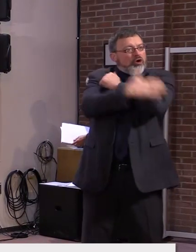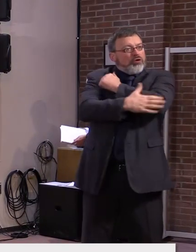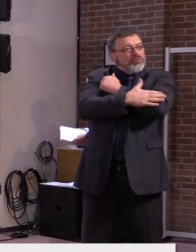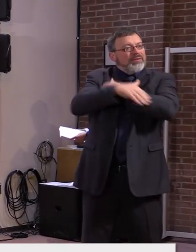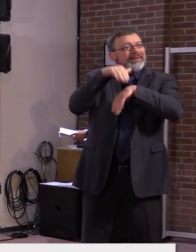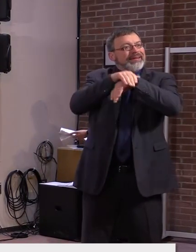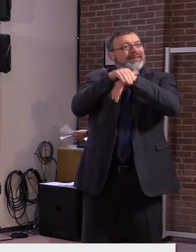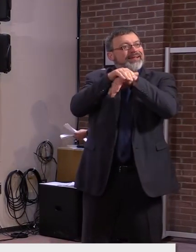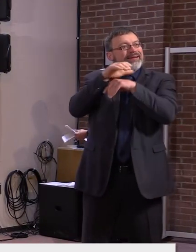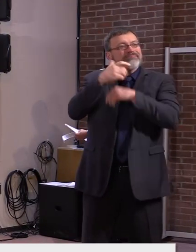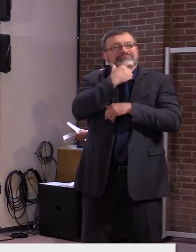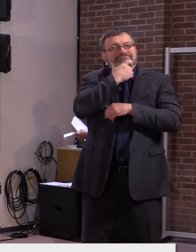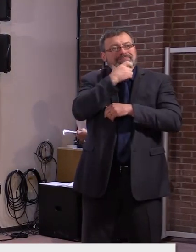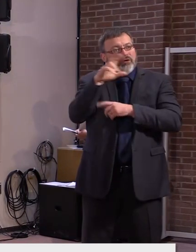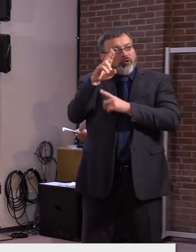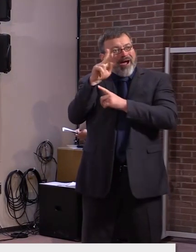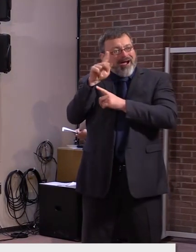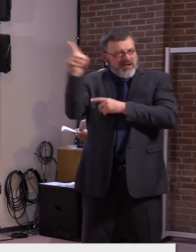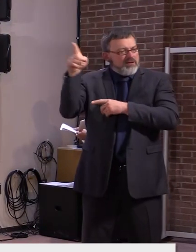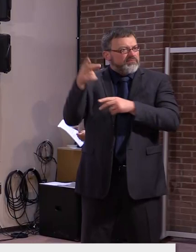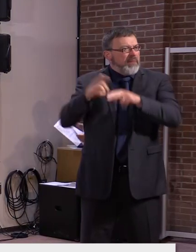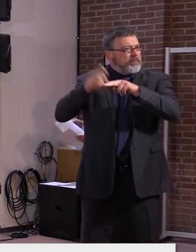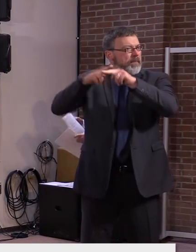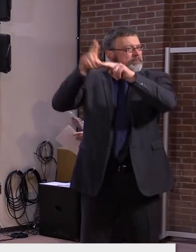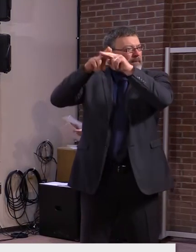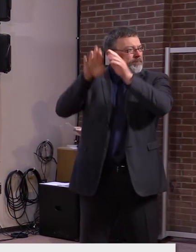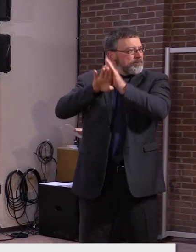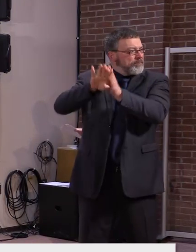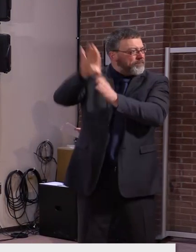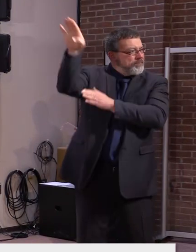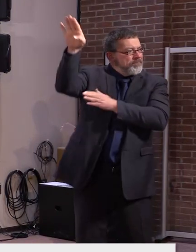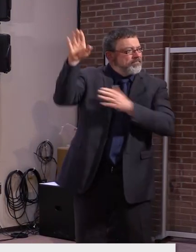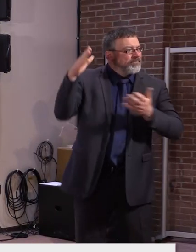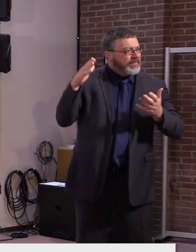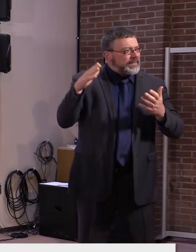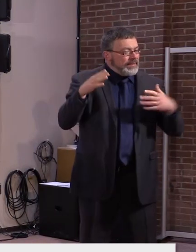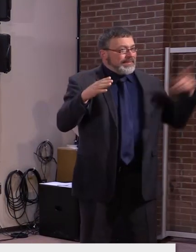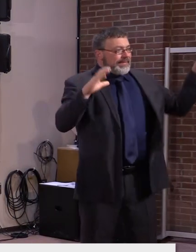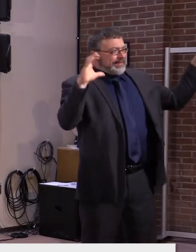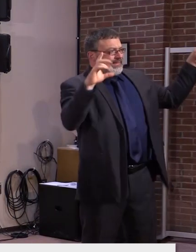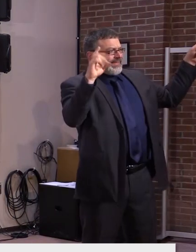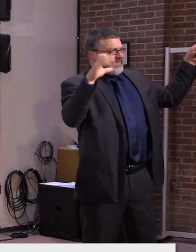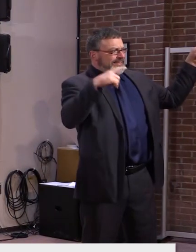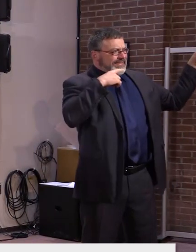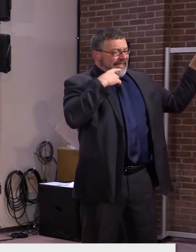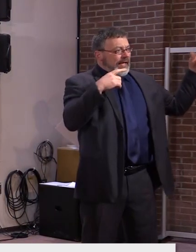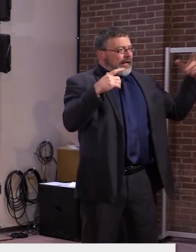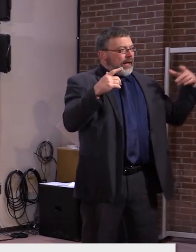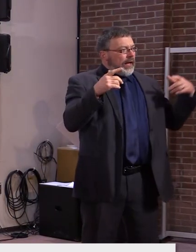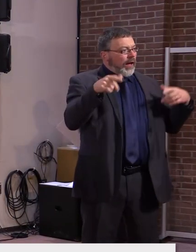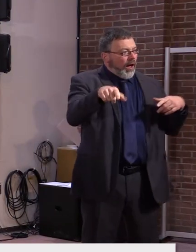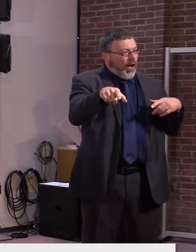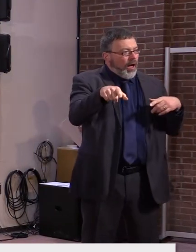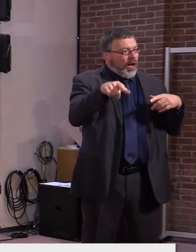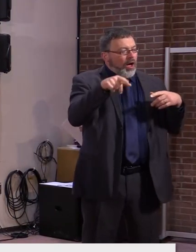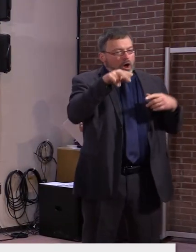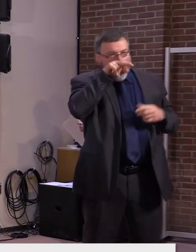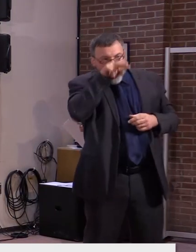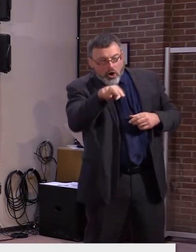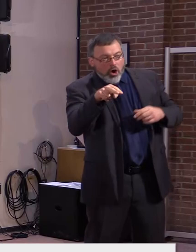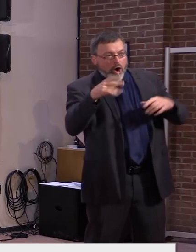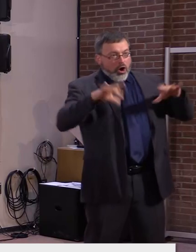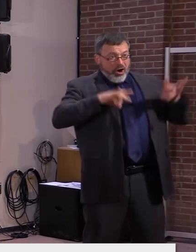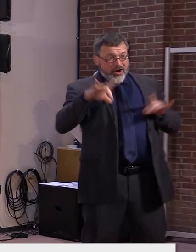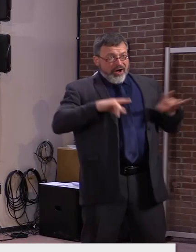not to look just at cases, but to look at the low death rate in the UK, pointing out that their rise in cases was